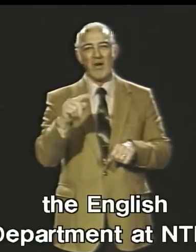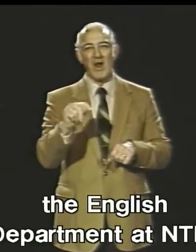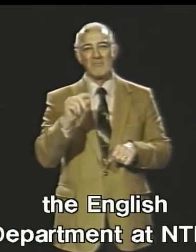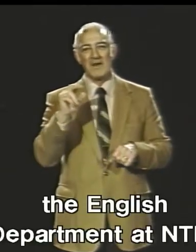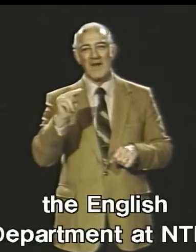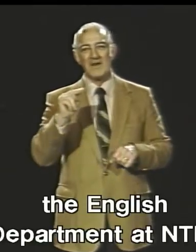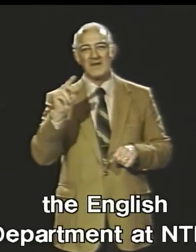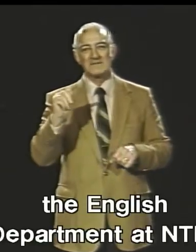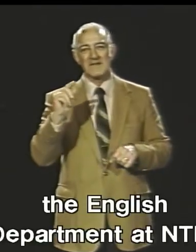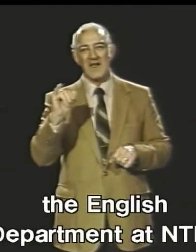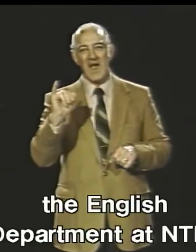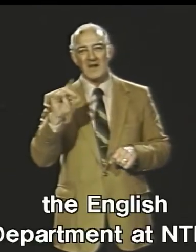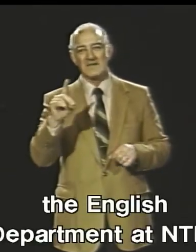department at NTID.